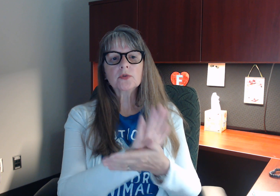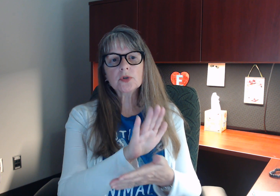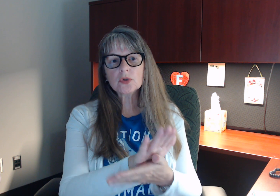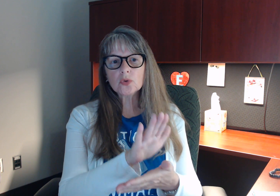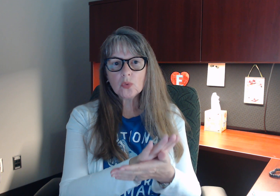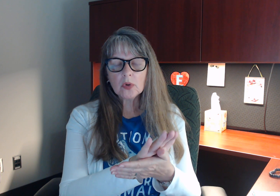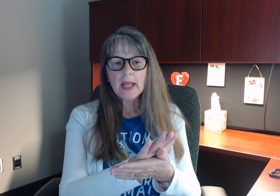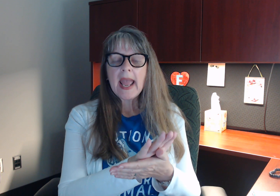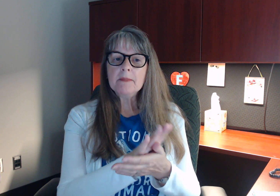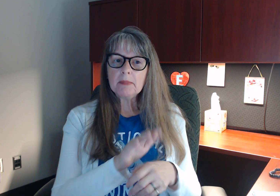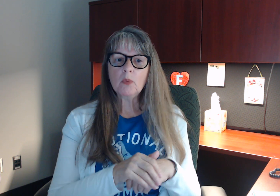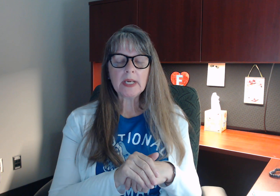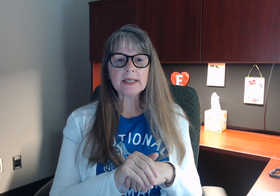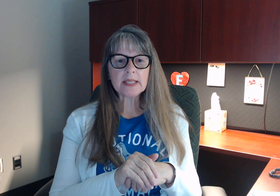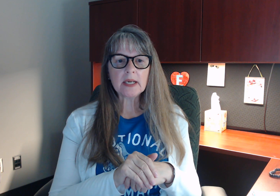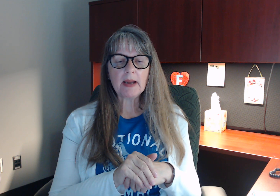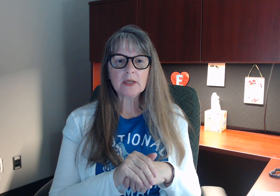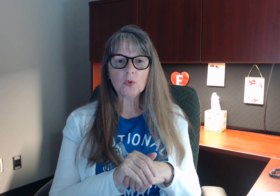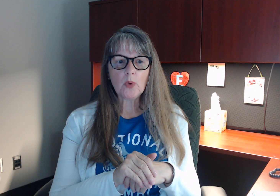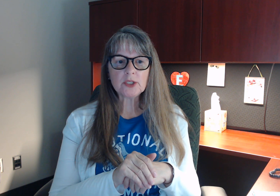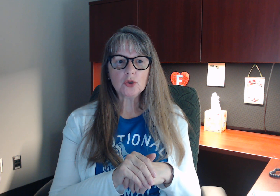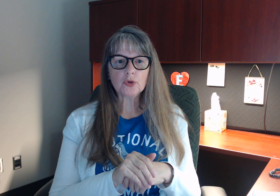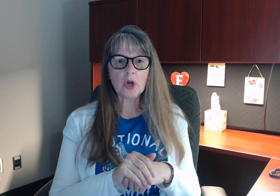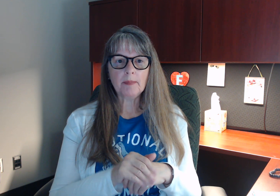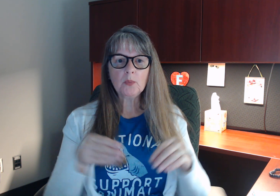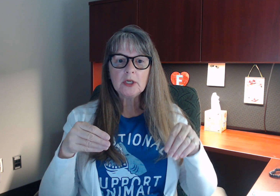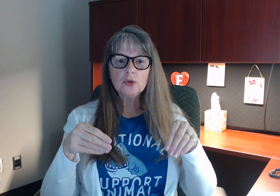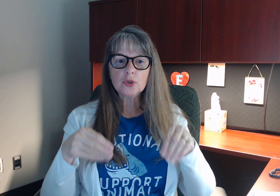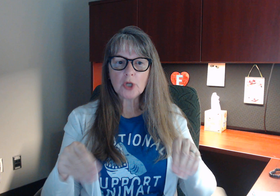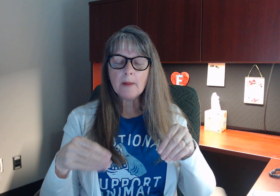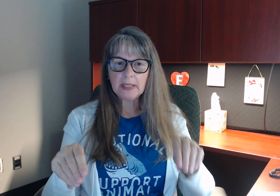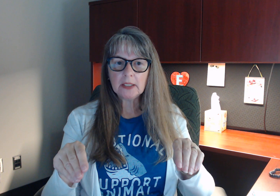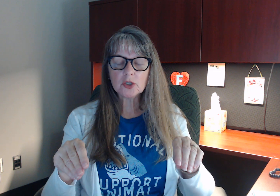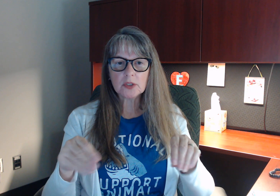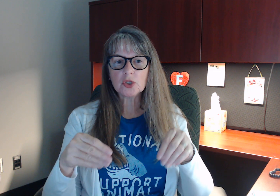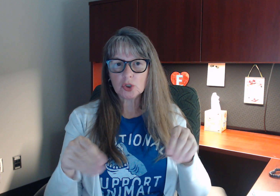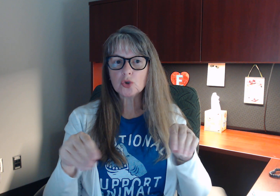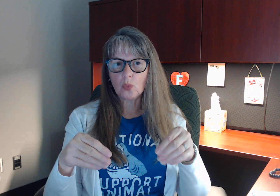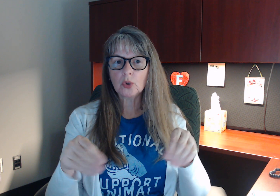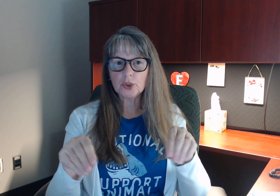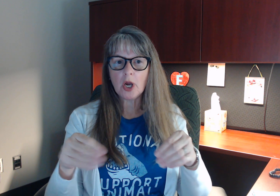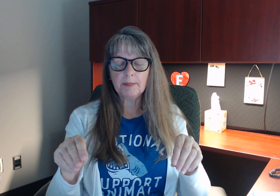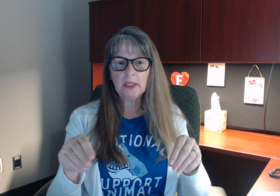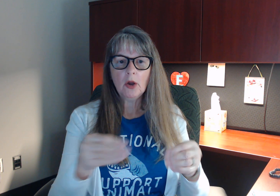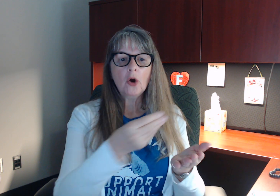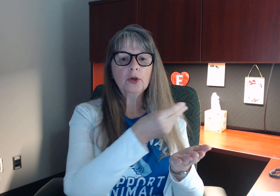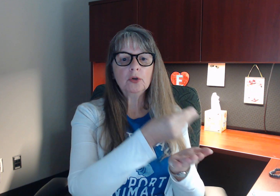is school. And remember when I said about different ways to do shopping? We could do shopping, because this is store shopping, or you could do buy,